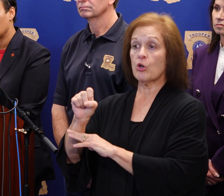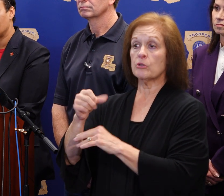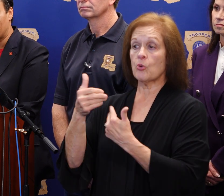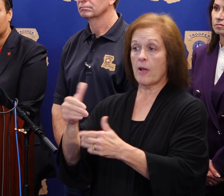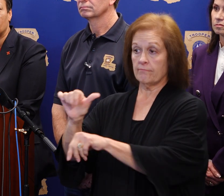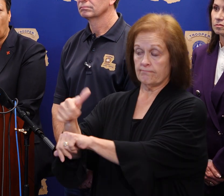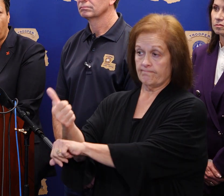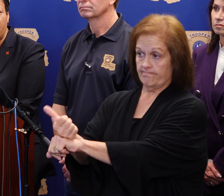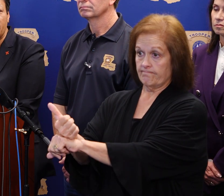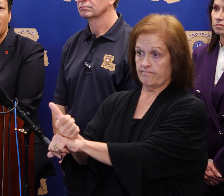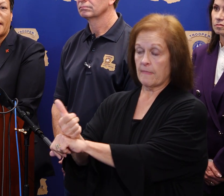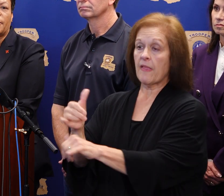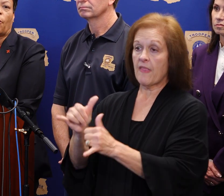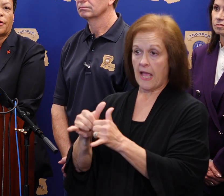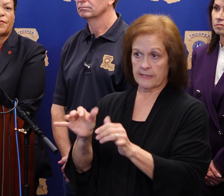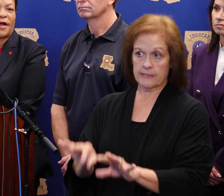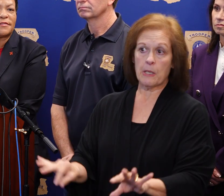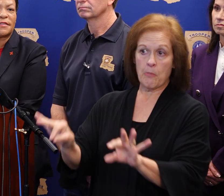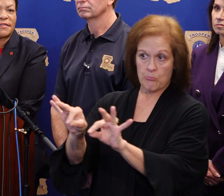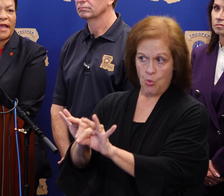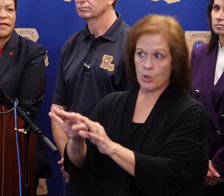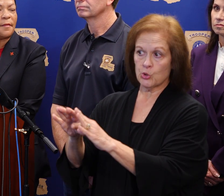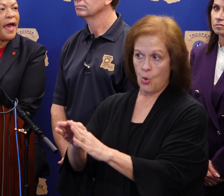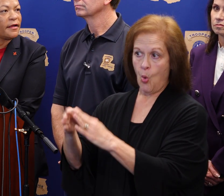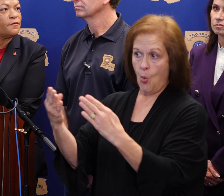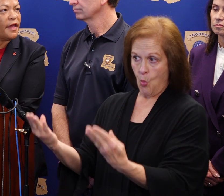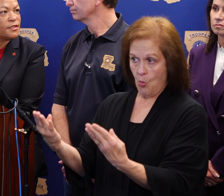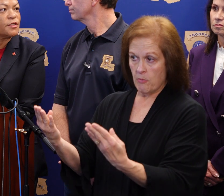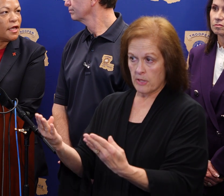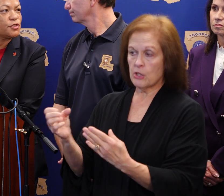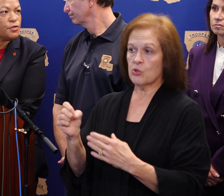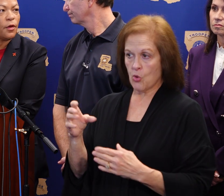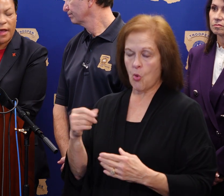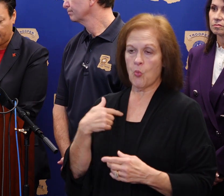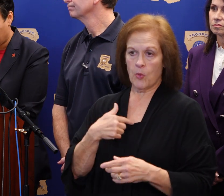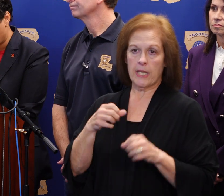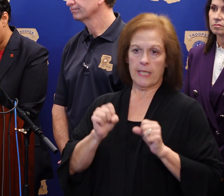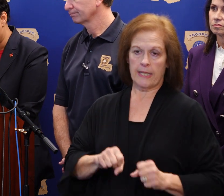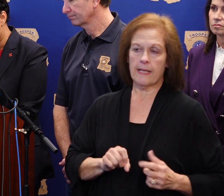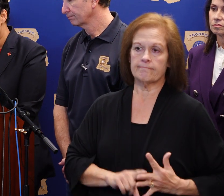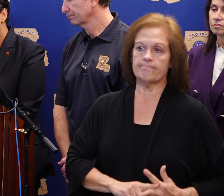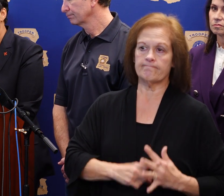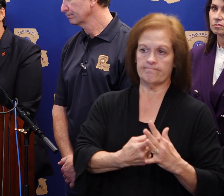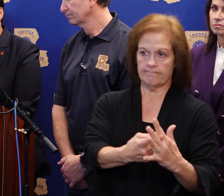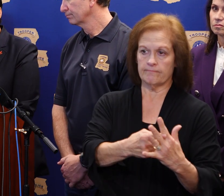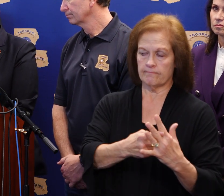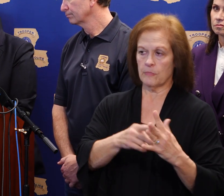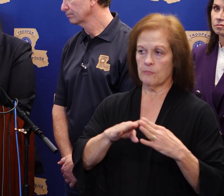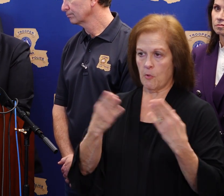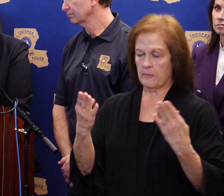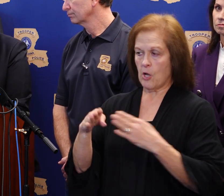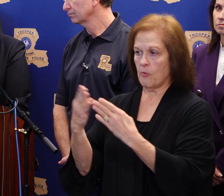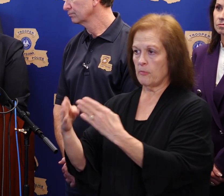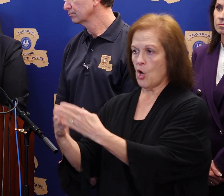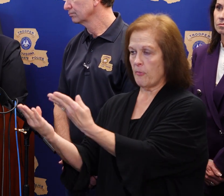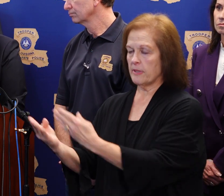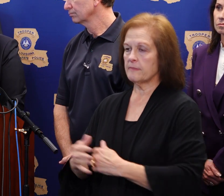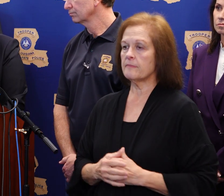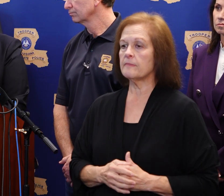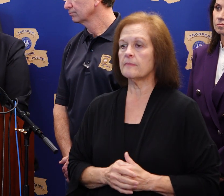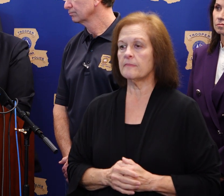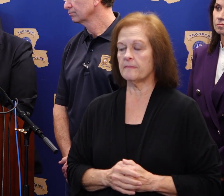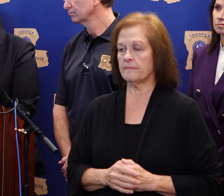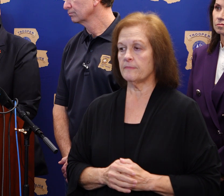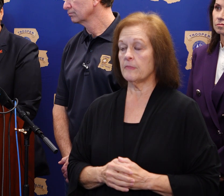businesses. That's important in order for us to stand up activation, as you know, Governor. And so with that, I